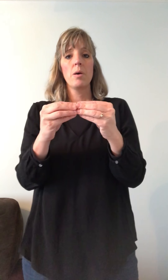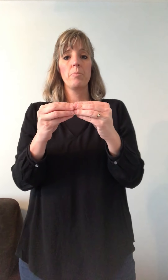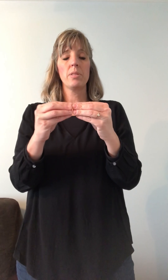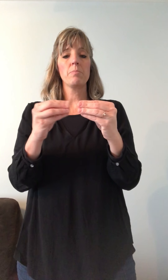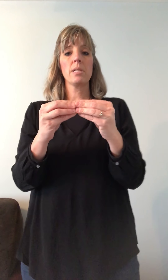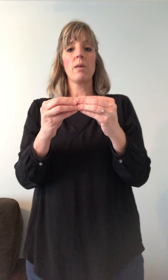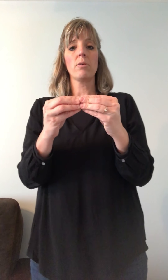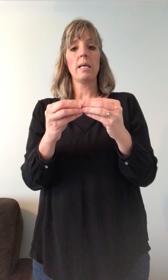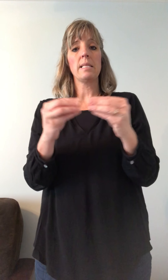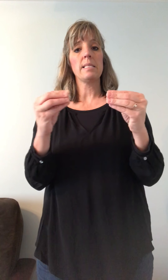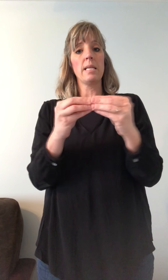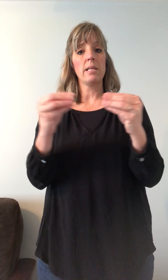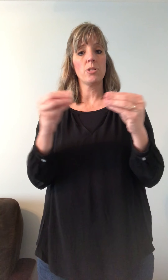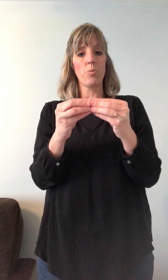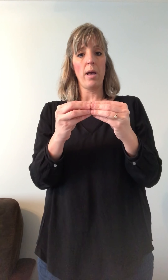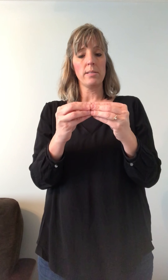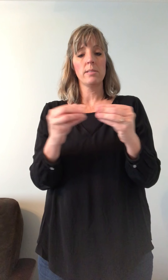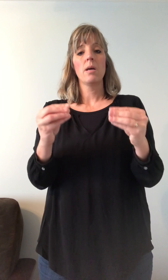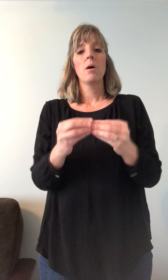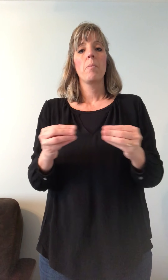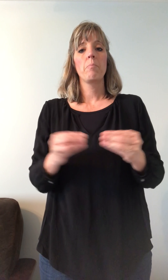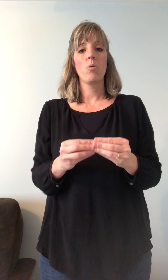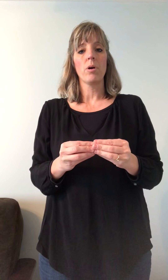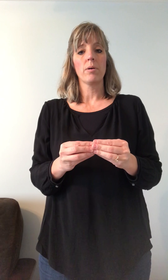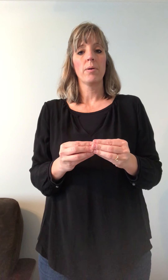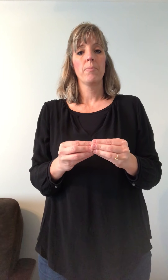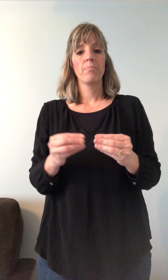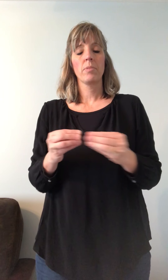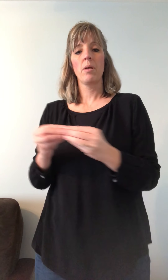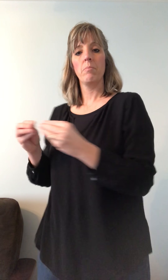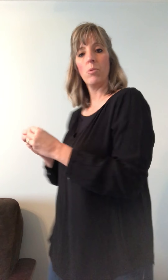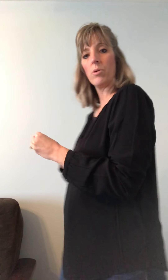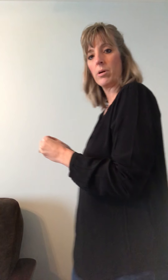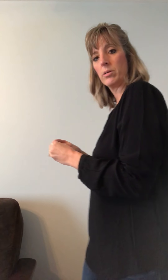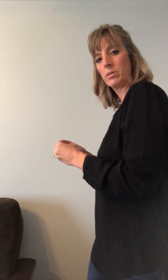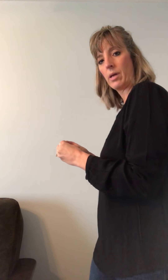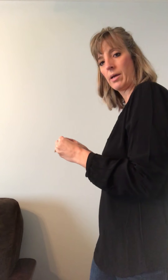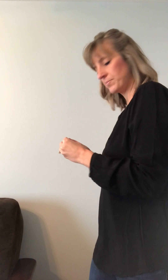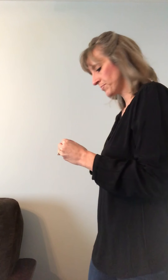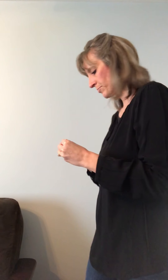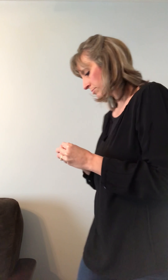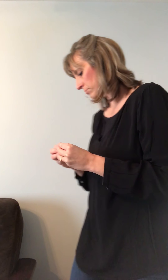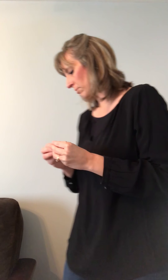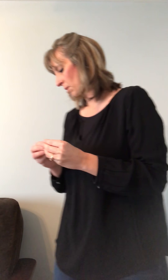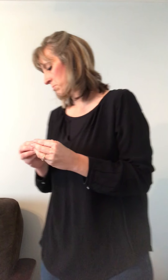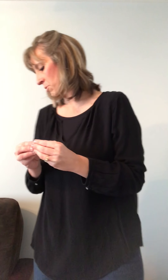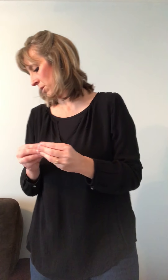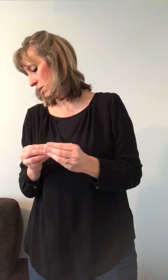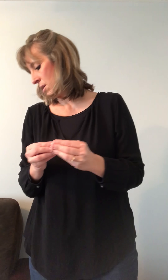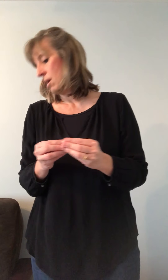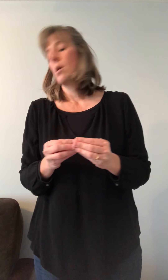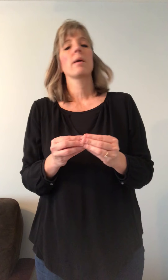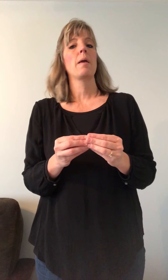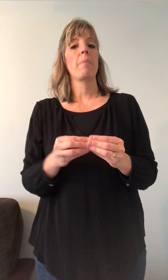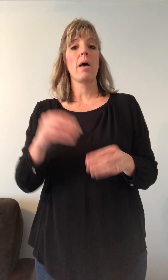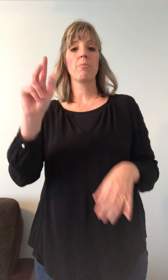put them together like this and hit it twice. More, okay? More. Okay,